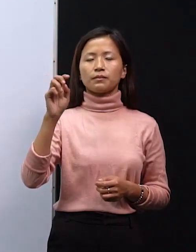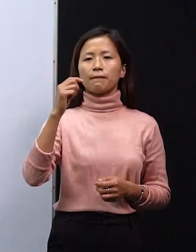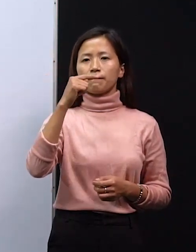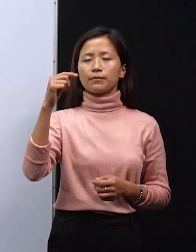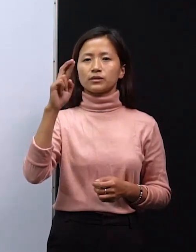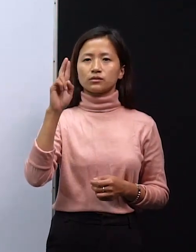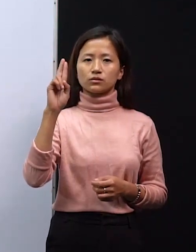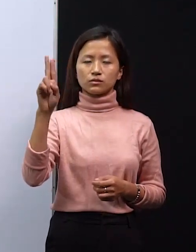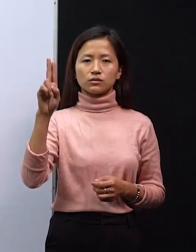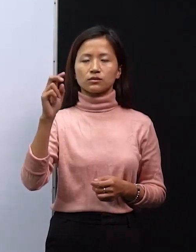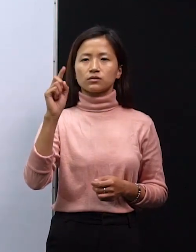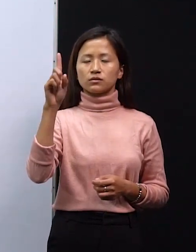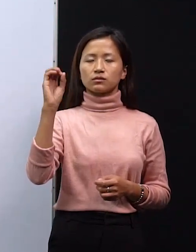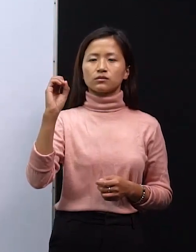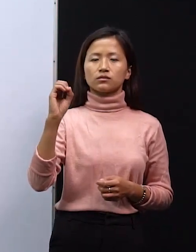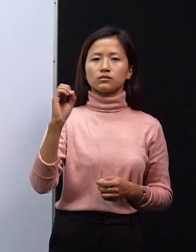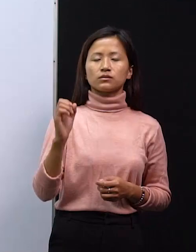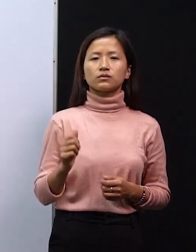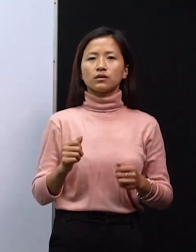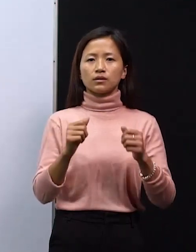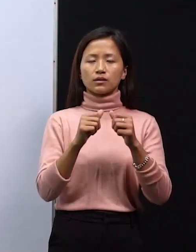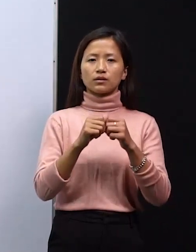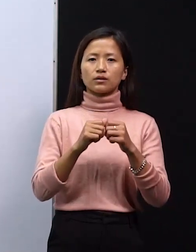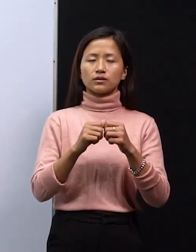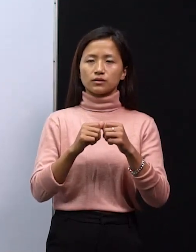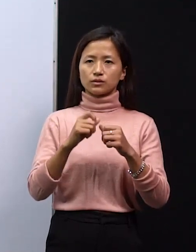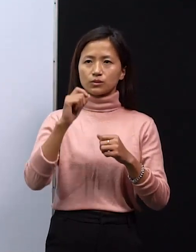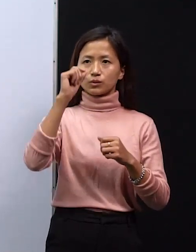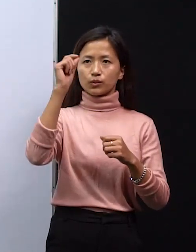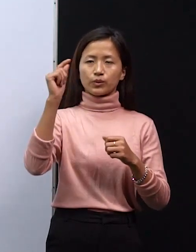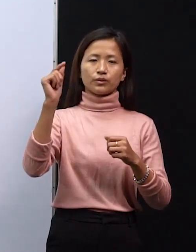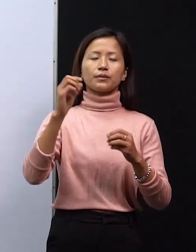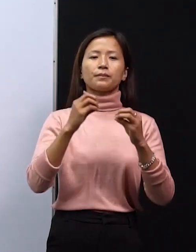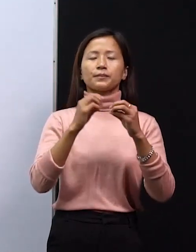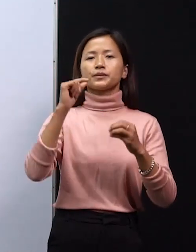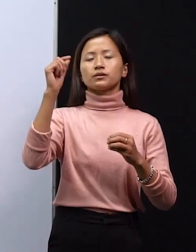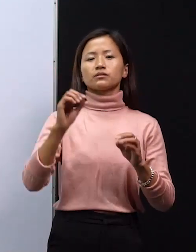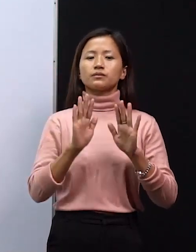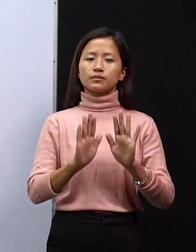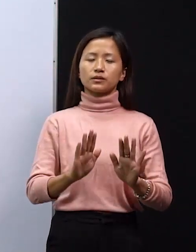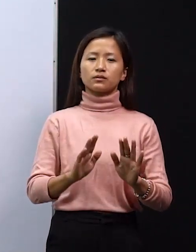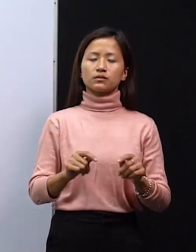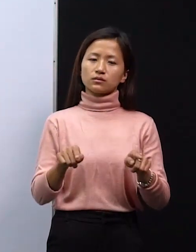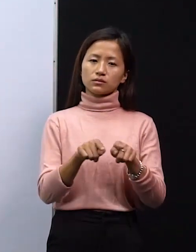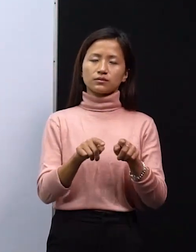10, right? And a square, b square will remain as it is, right? And now for